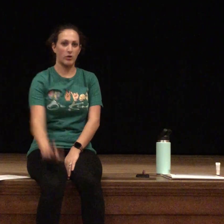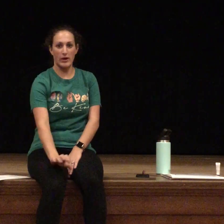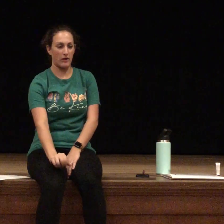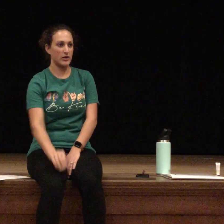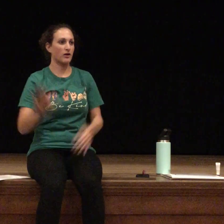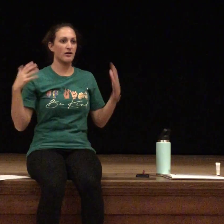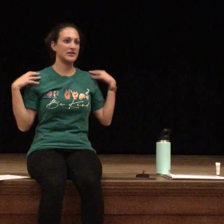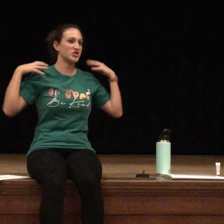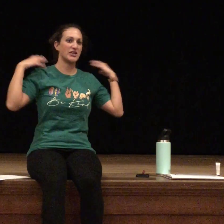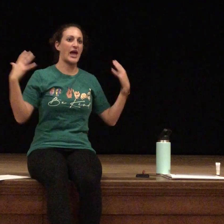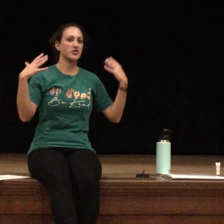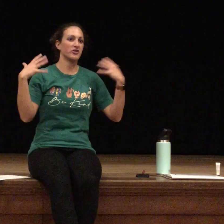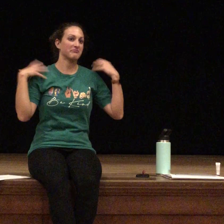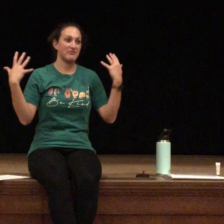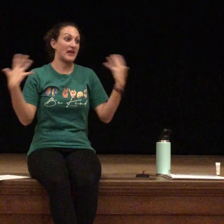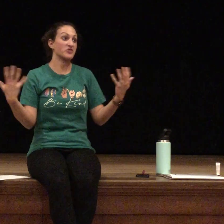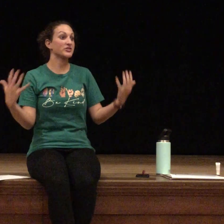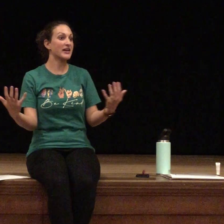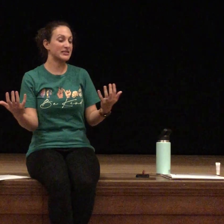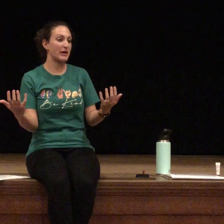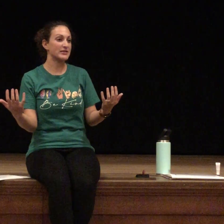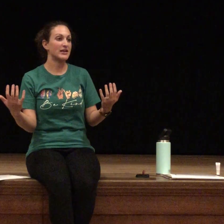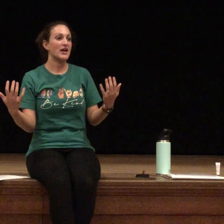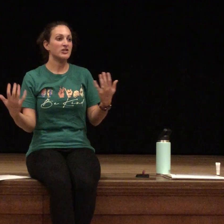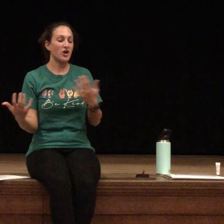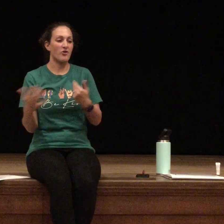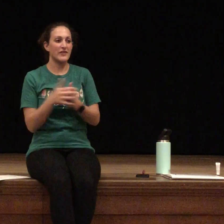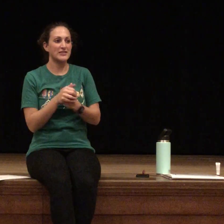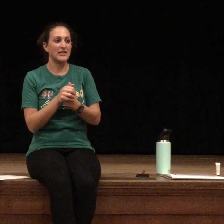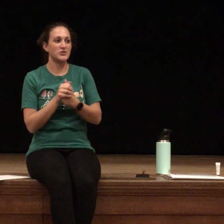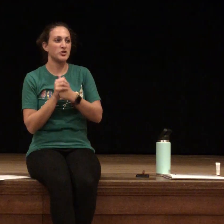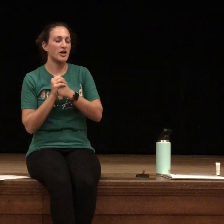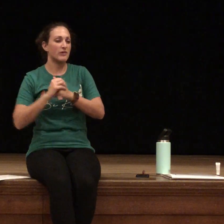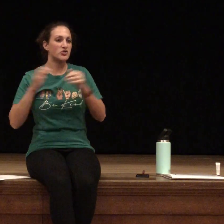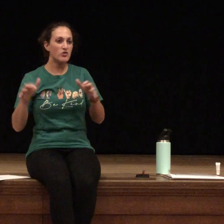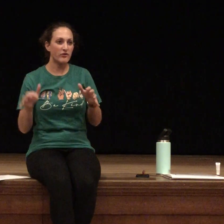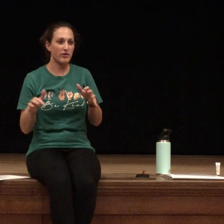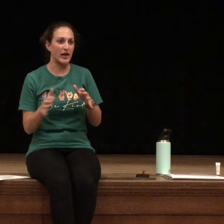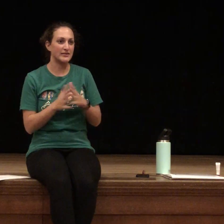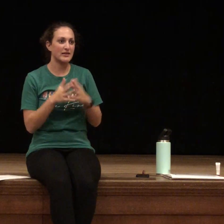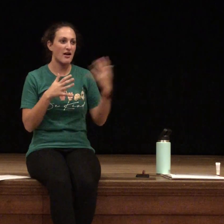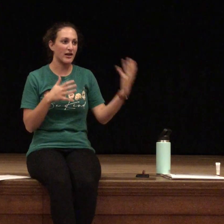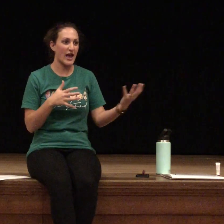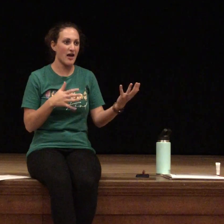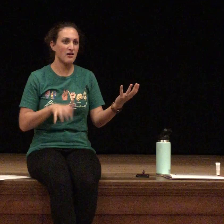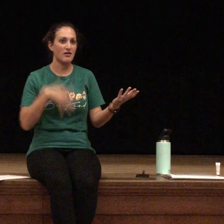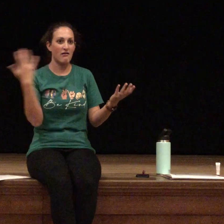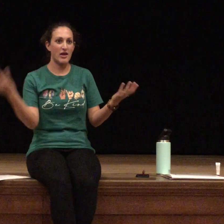way down here, it's just a natural signing space. So, in this sense, we were talking about two different things, a cat and a